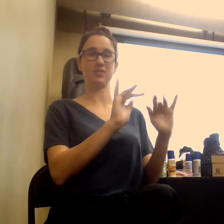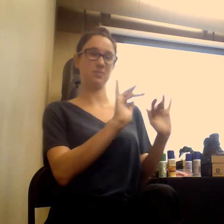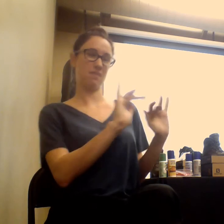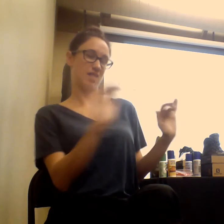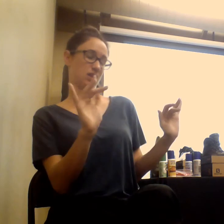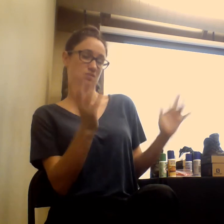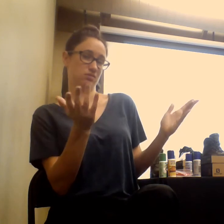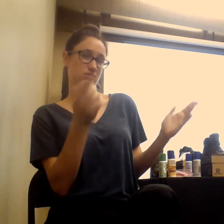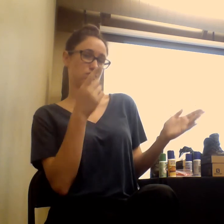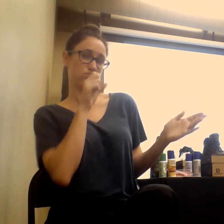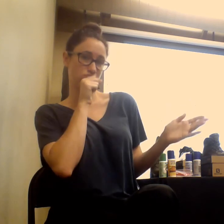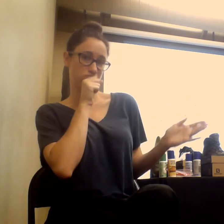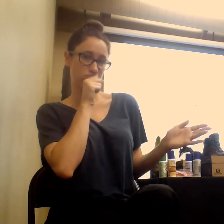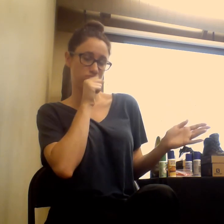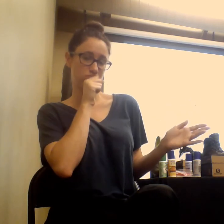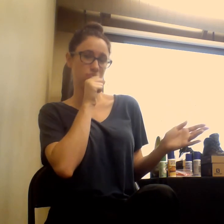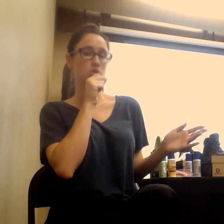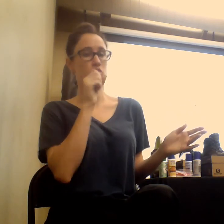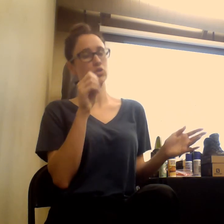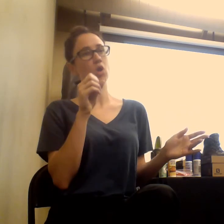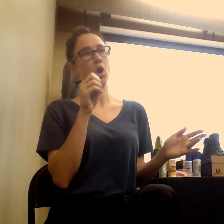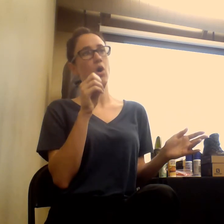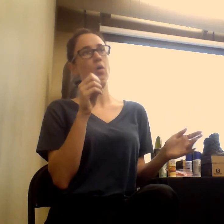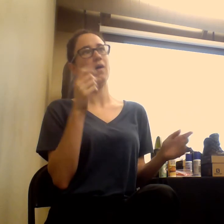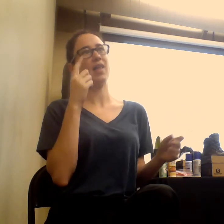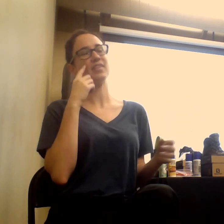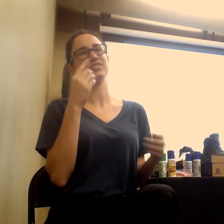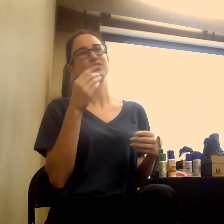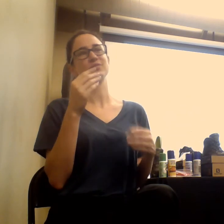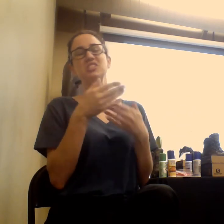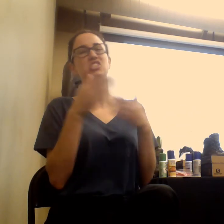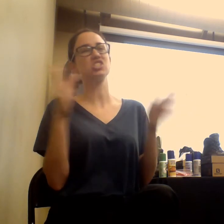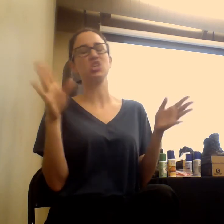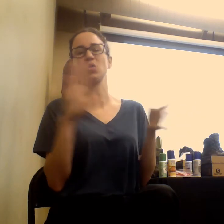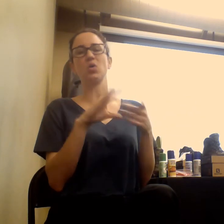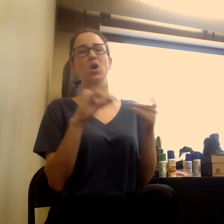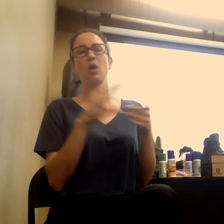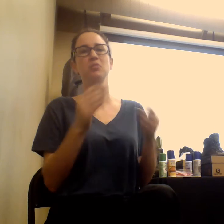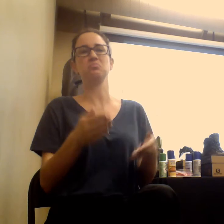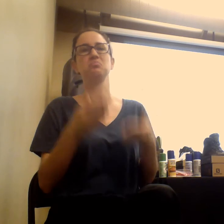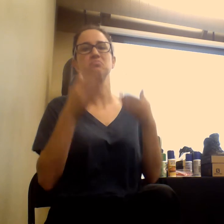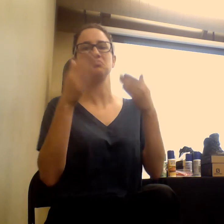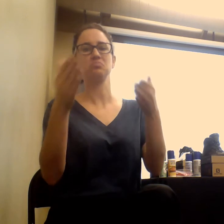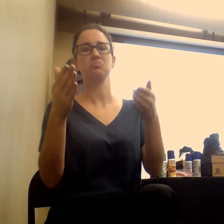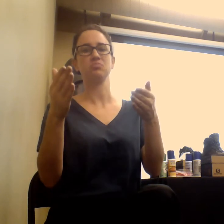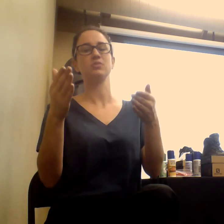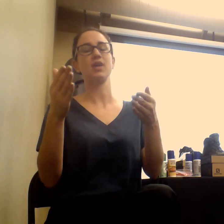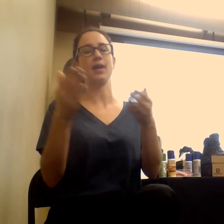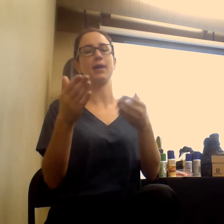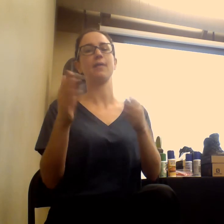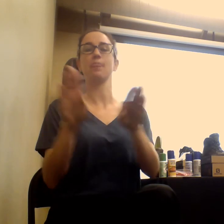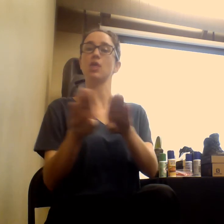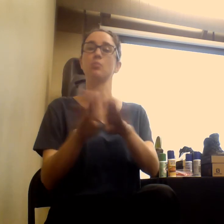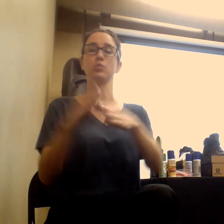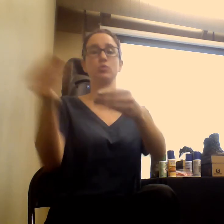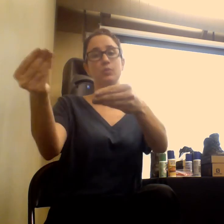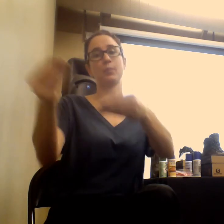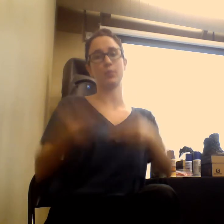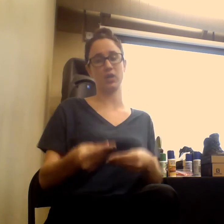to, Absolutely. I'll make sure I mention that's that. just a general comment. That's probably something they got missed since it's our first time doing that class